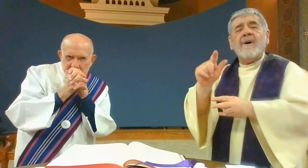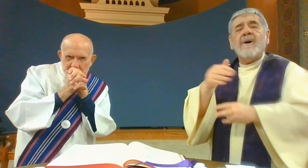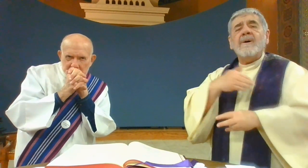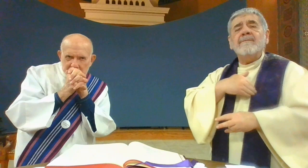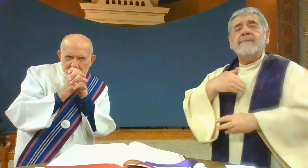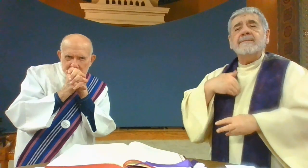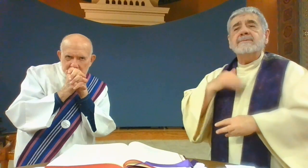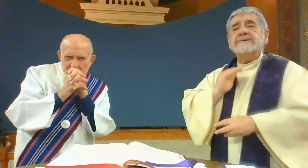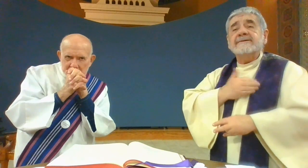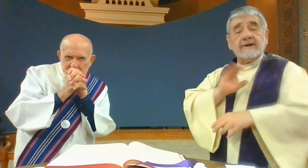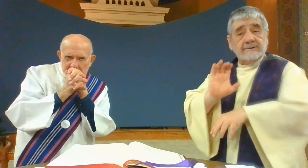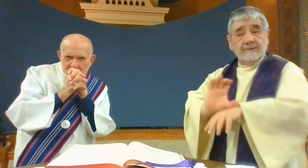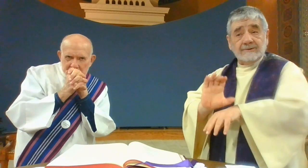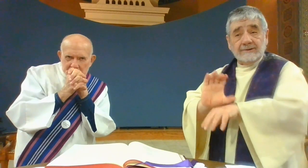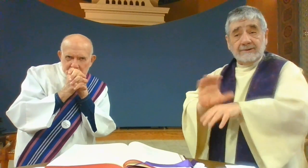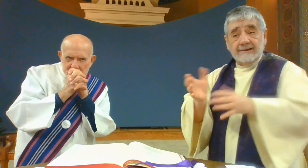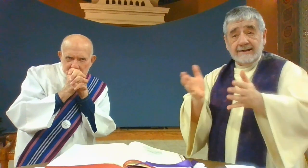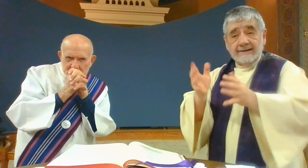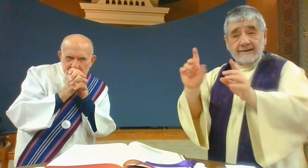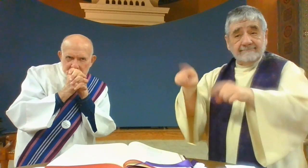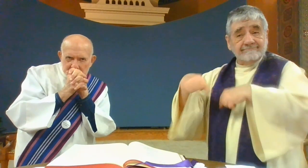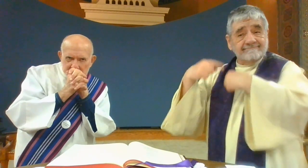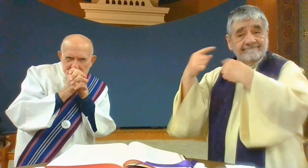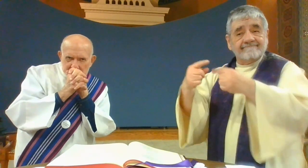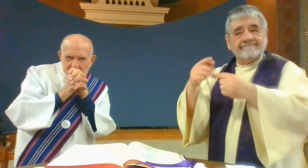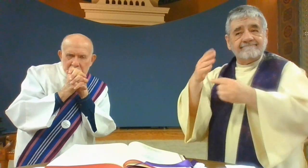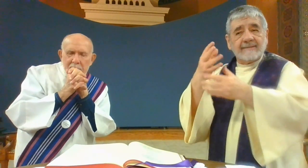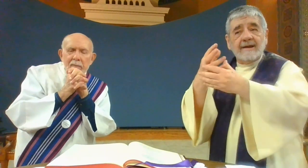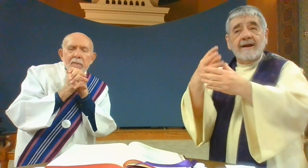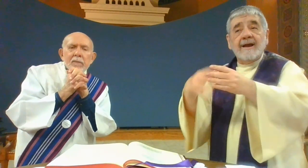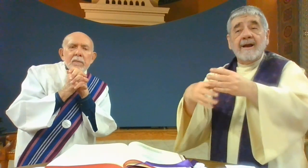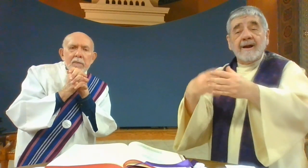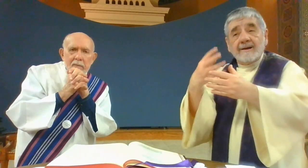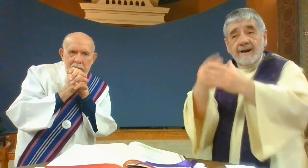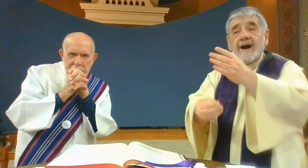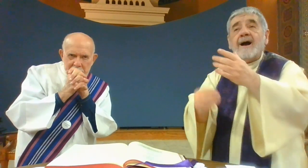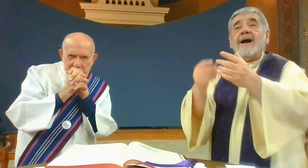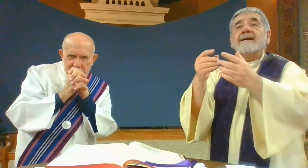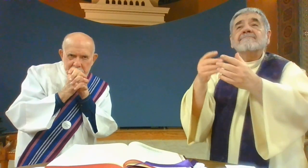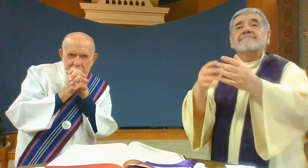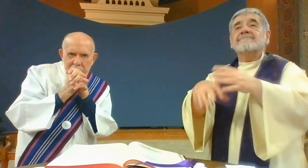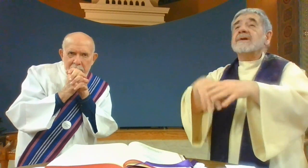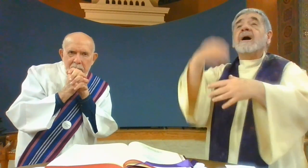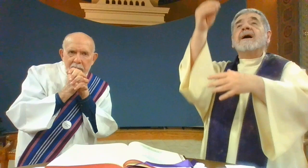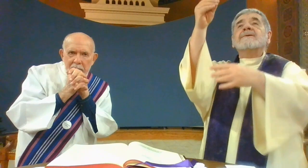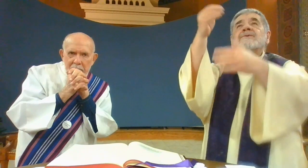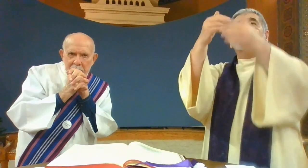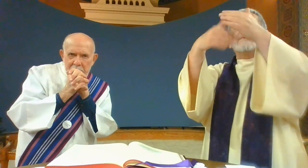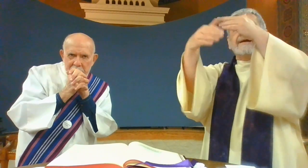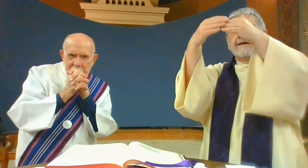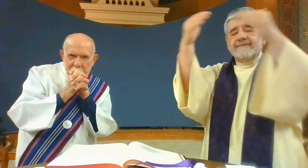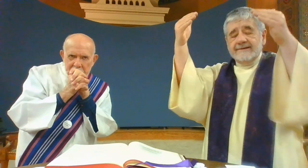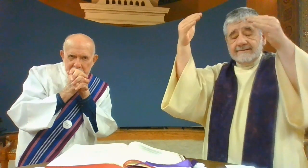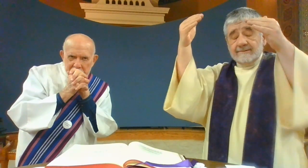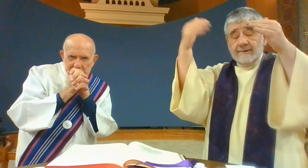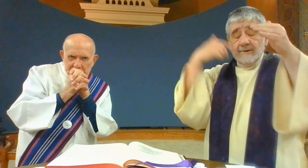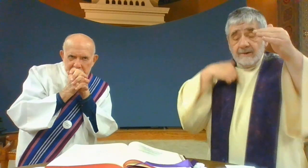and we observed the funeral for her and the members of our church that we have lost and have gone to heaven.